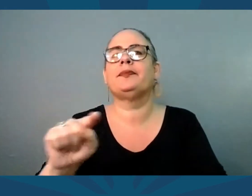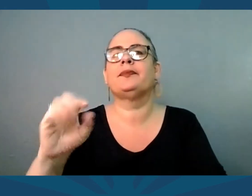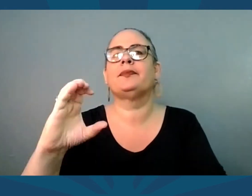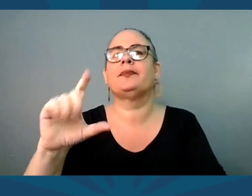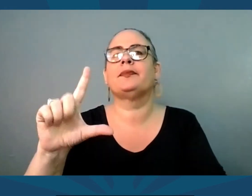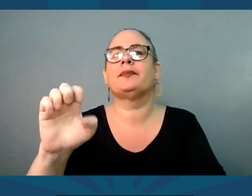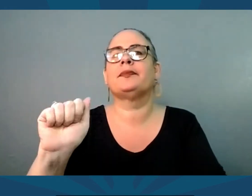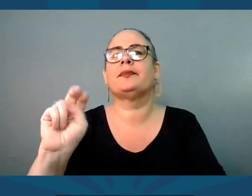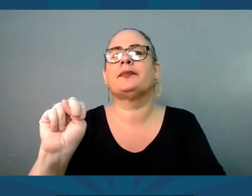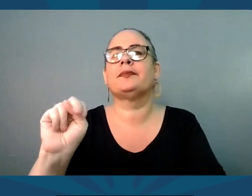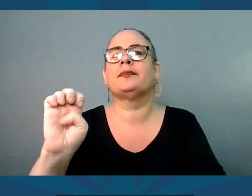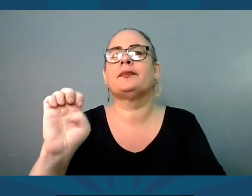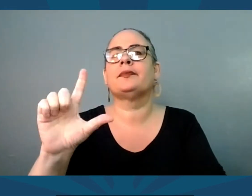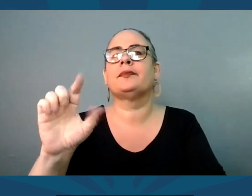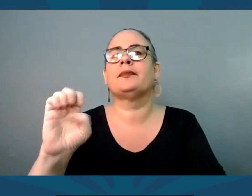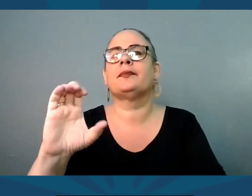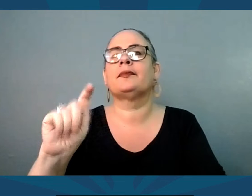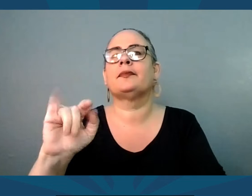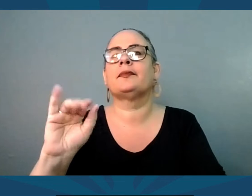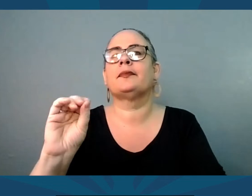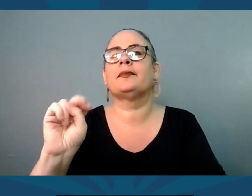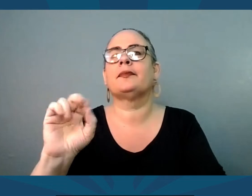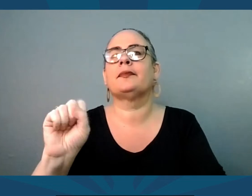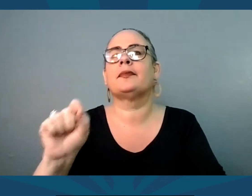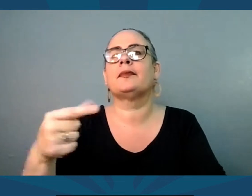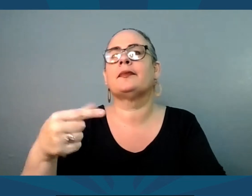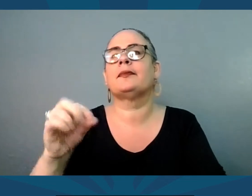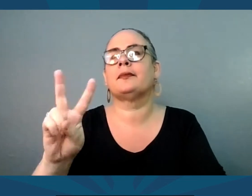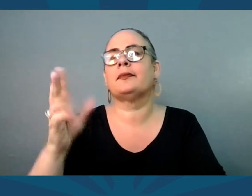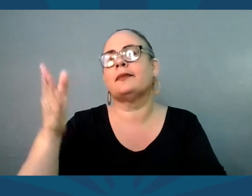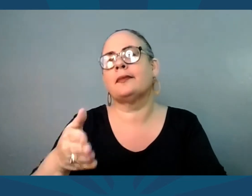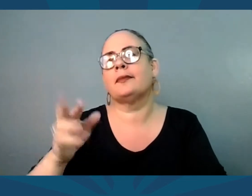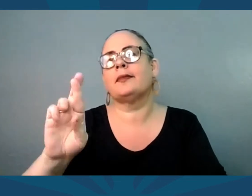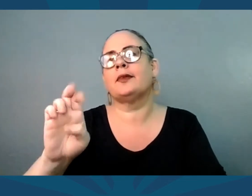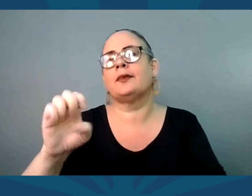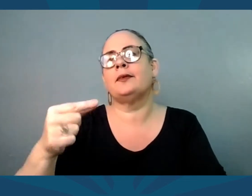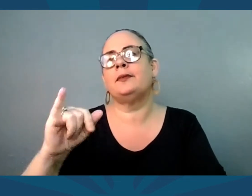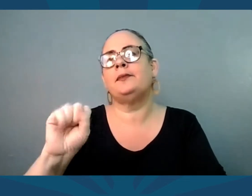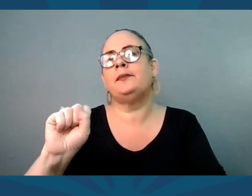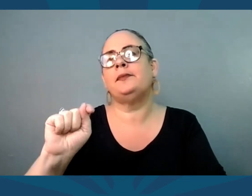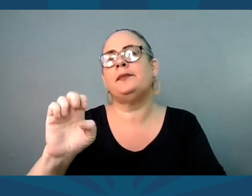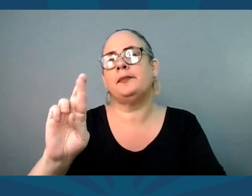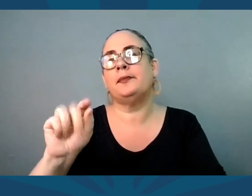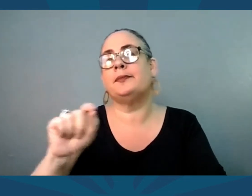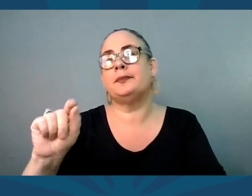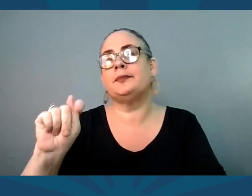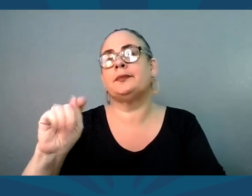process, including the qualifications to register to vote, please visit